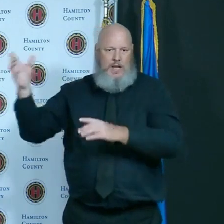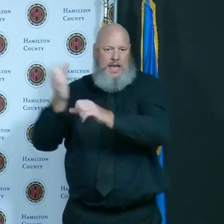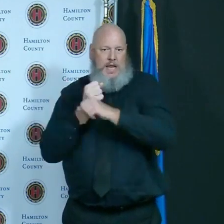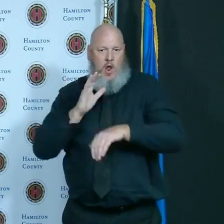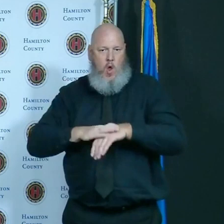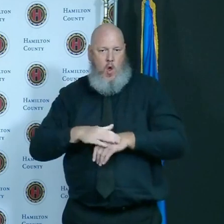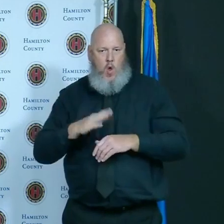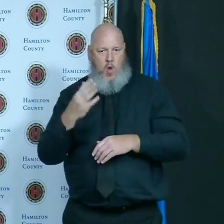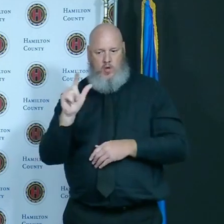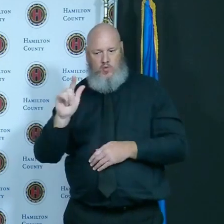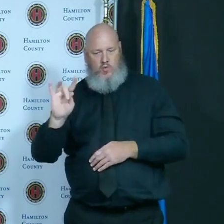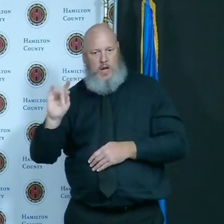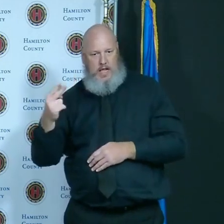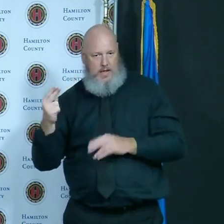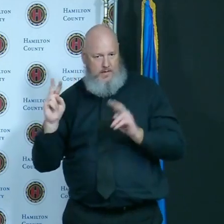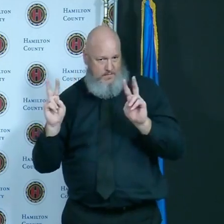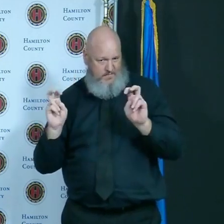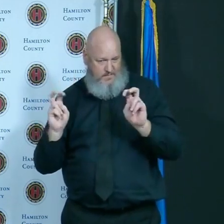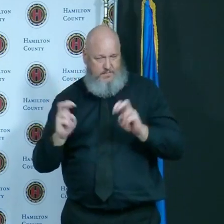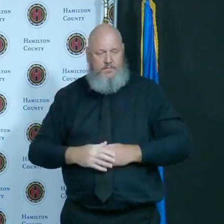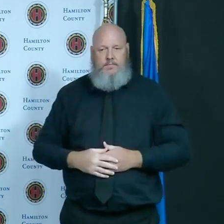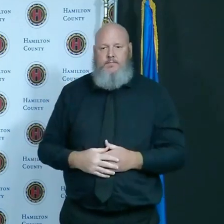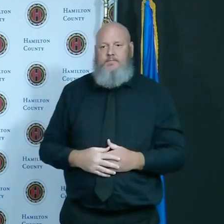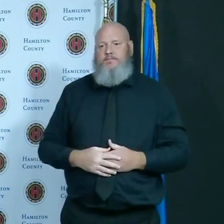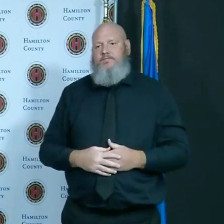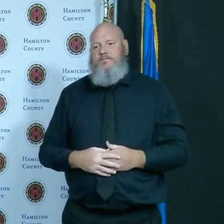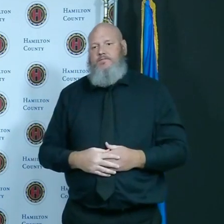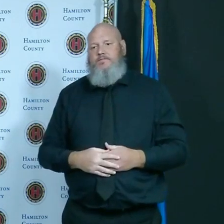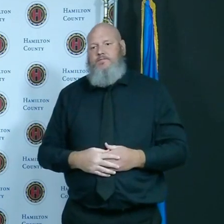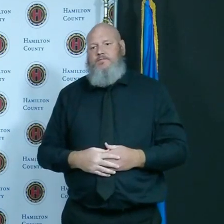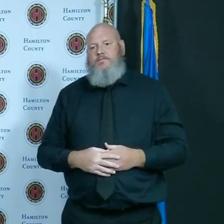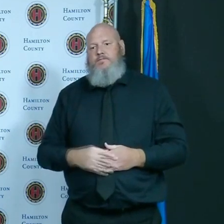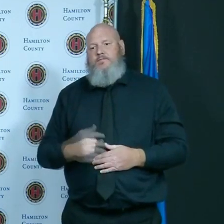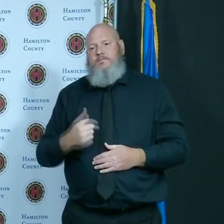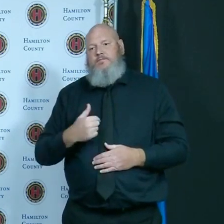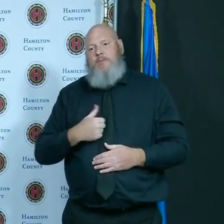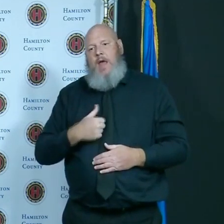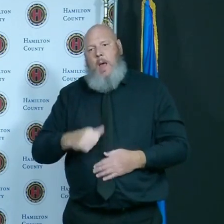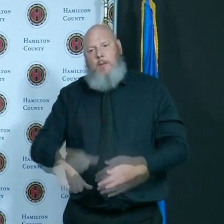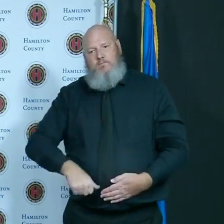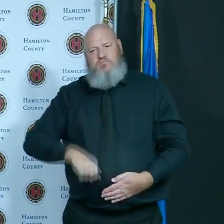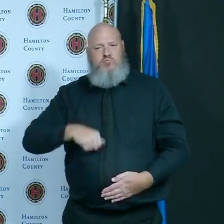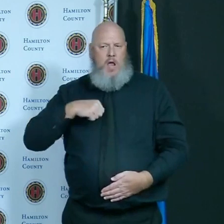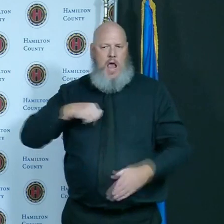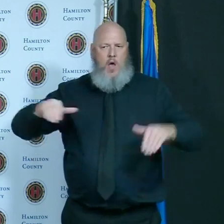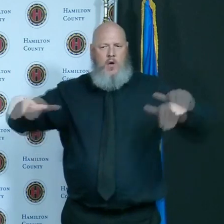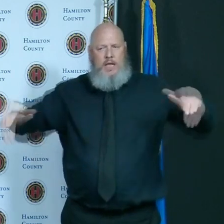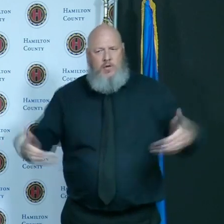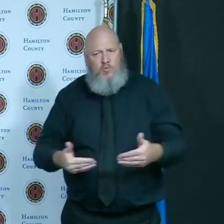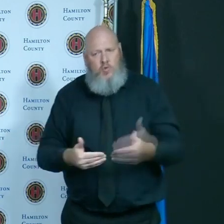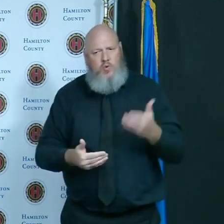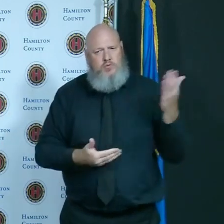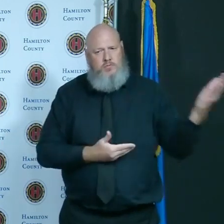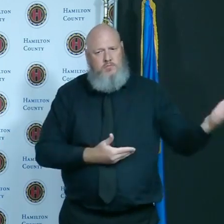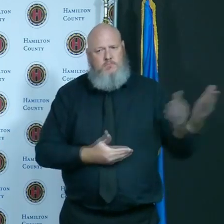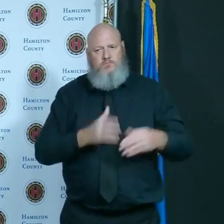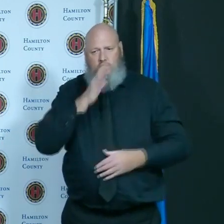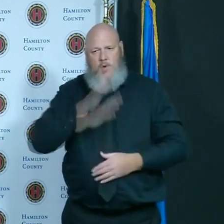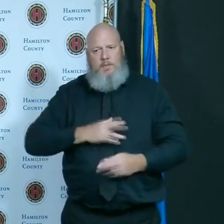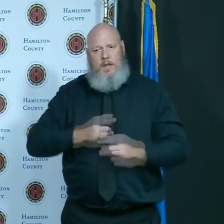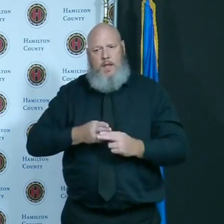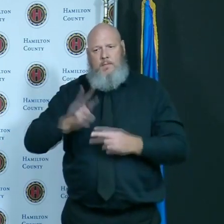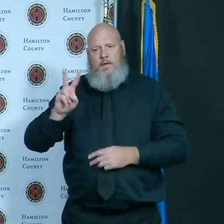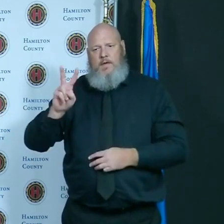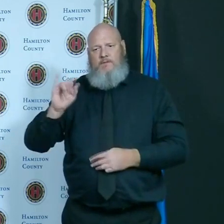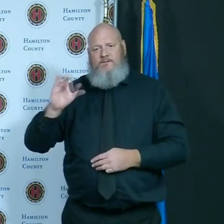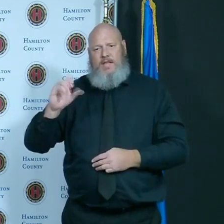to introduce Victoria Parks, County Commissioner. Victoria is leading the charge in trying to create